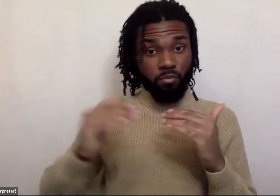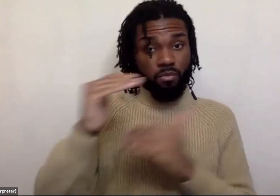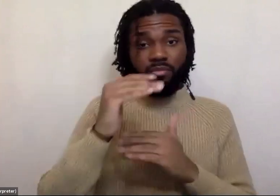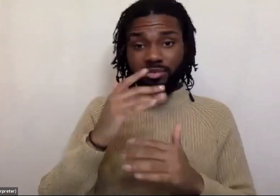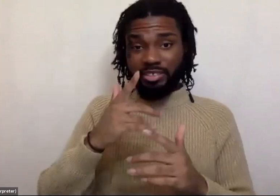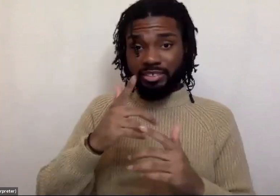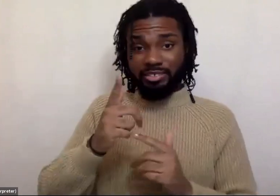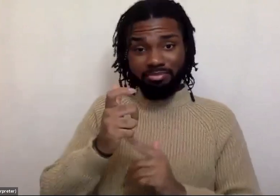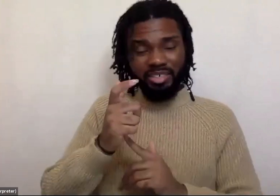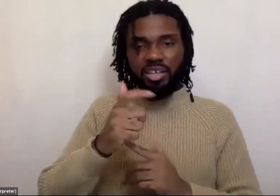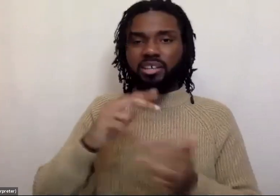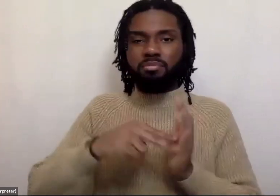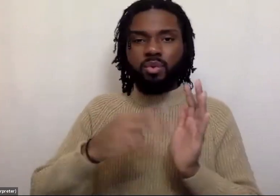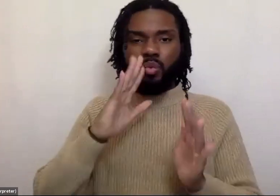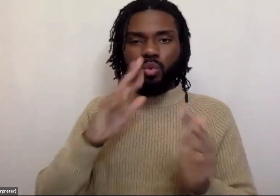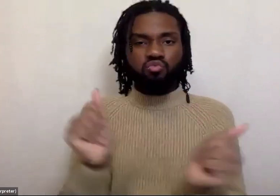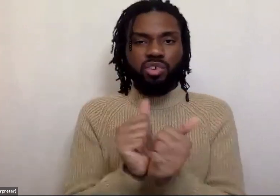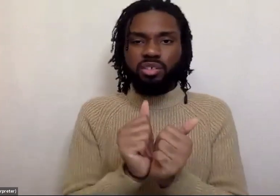Then we hear